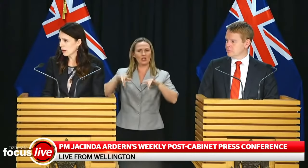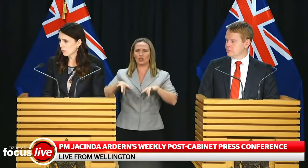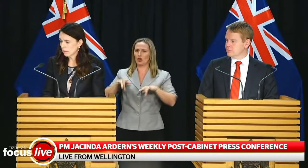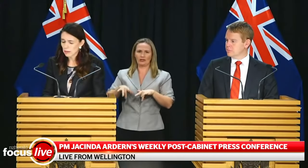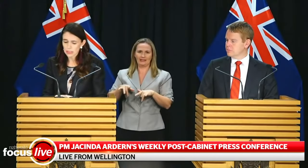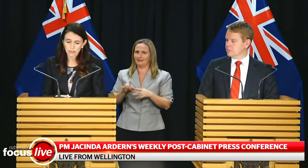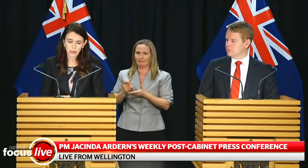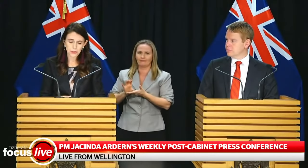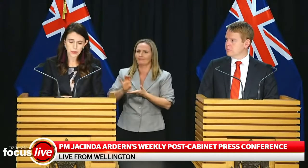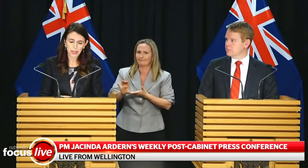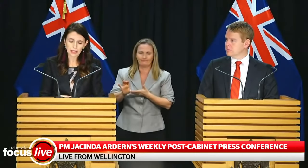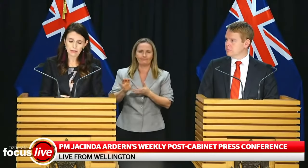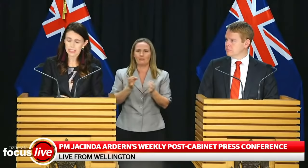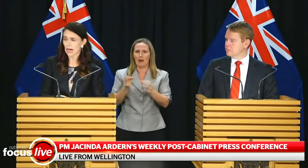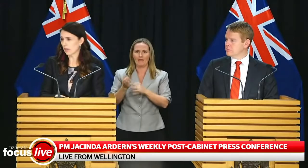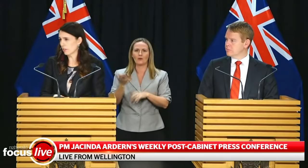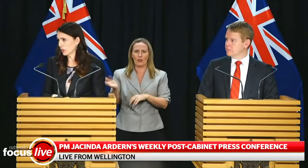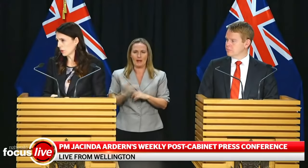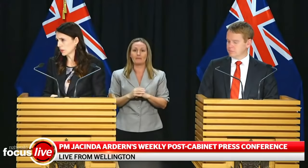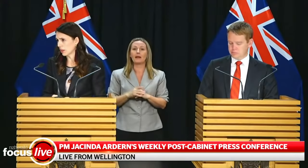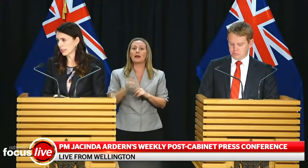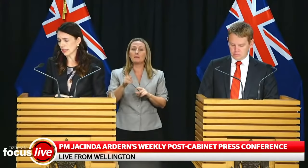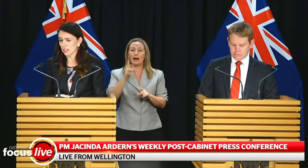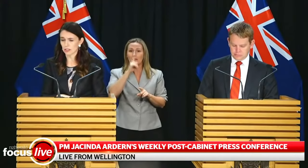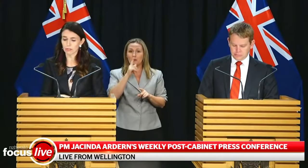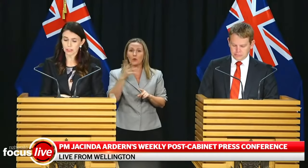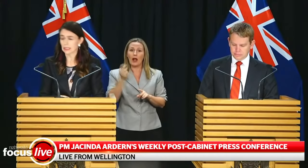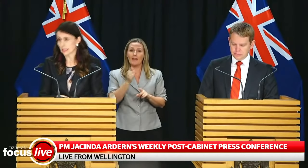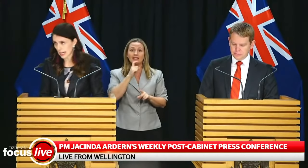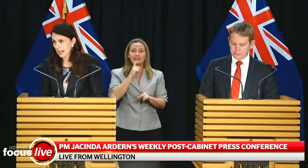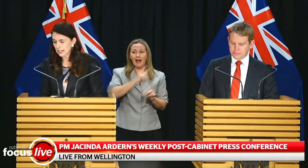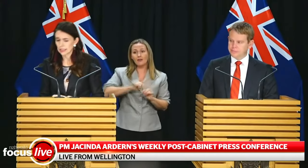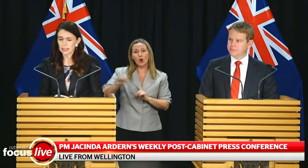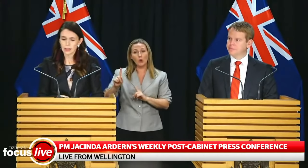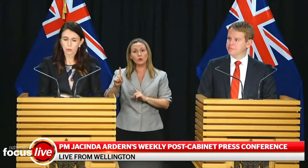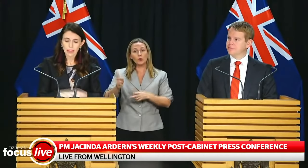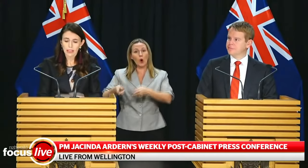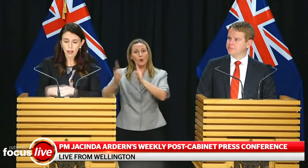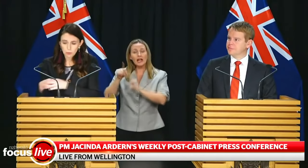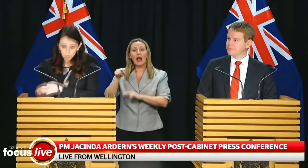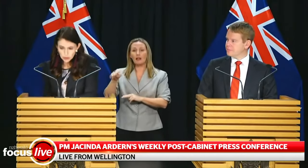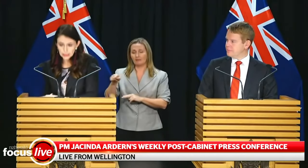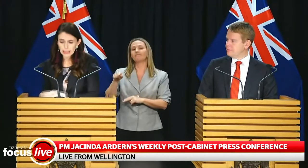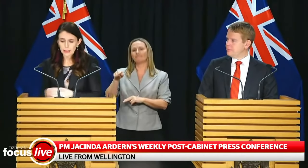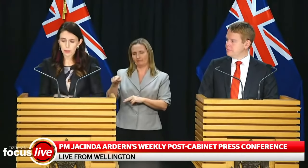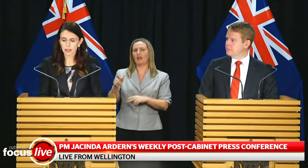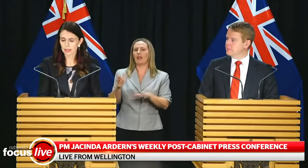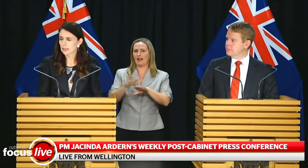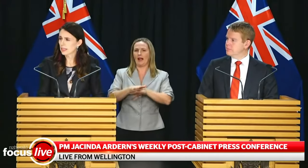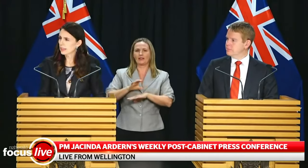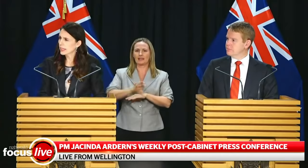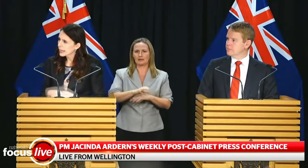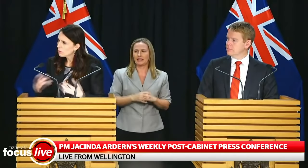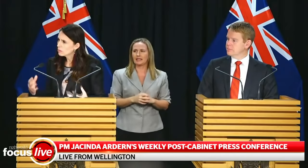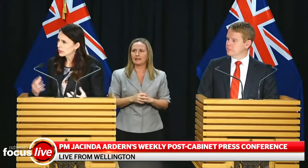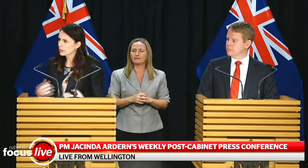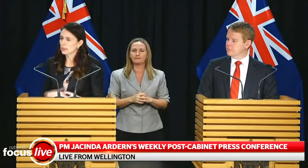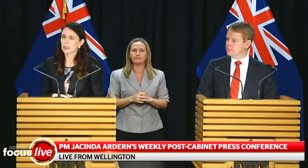payments, payments for those who have staff who go into isolation, for instance, are. One thing I would say as well is that